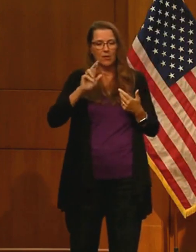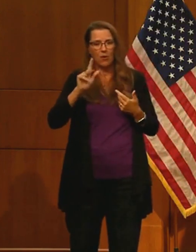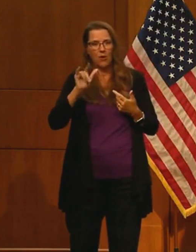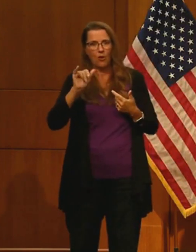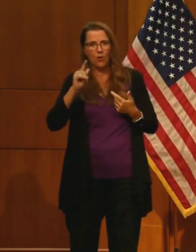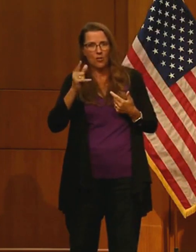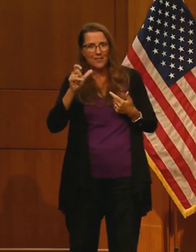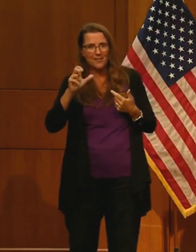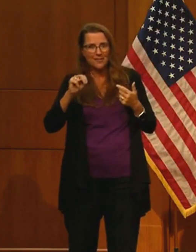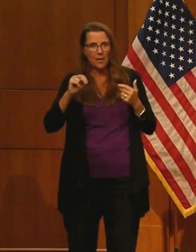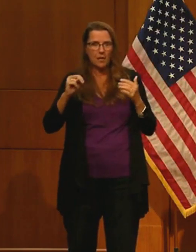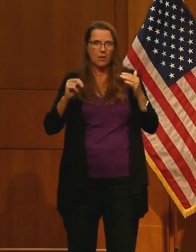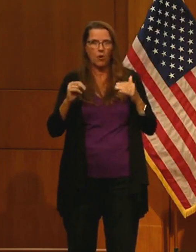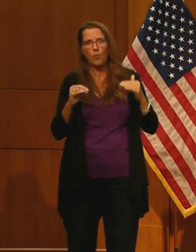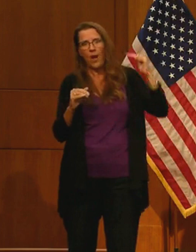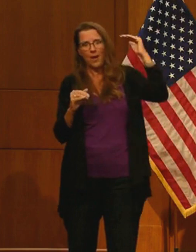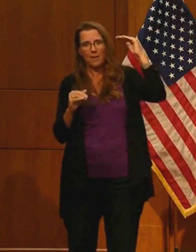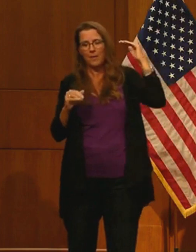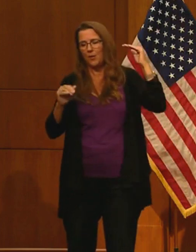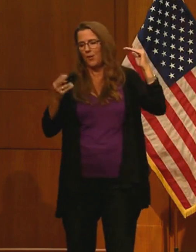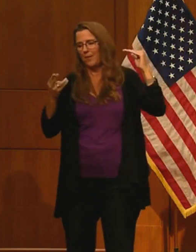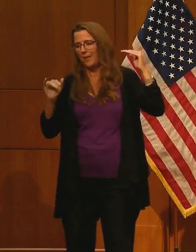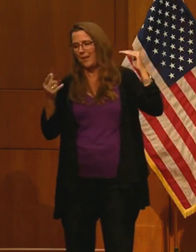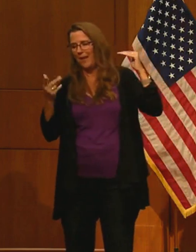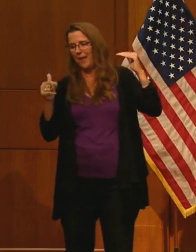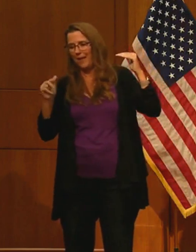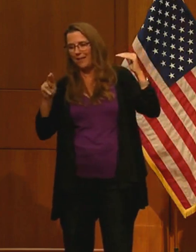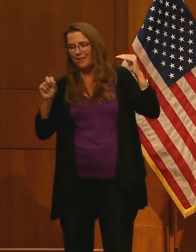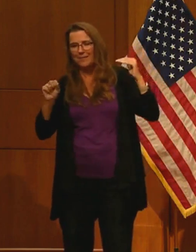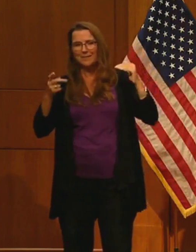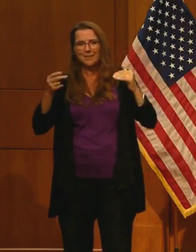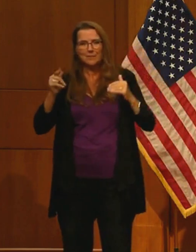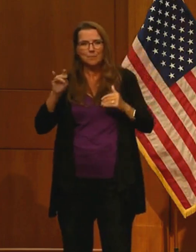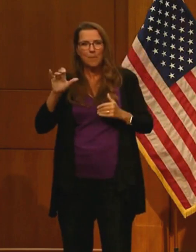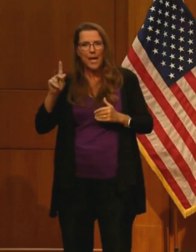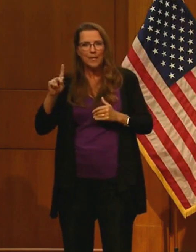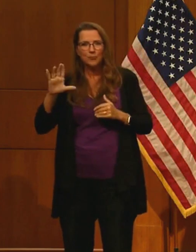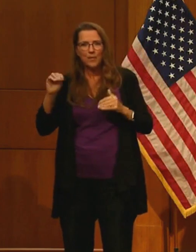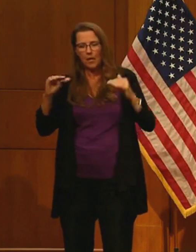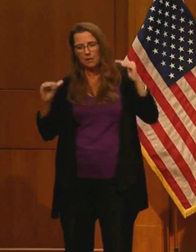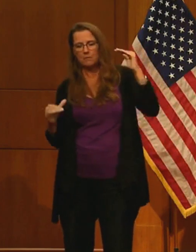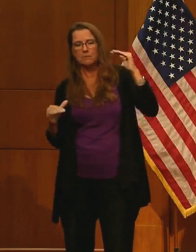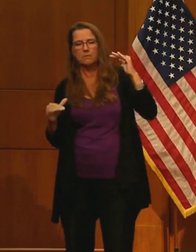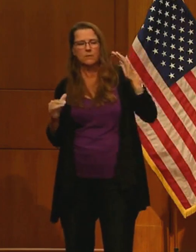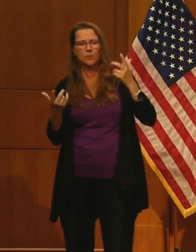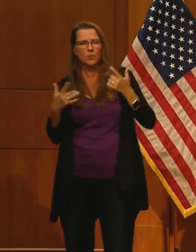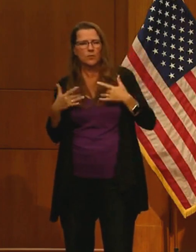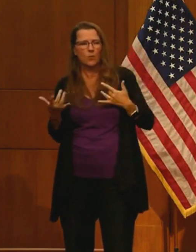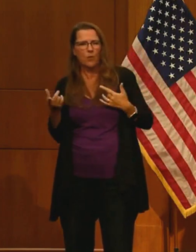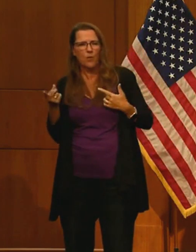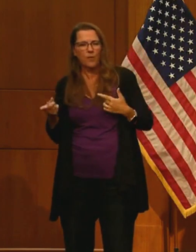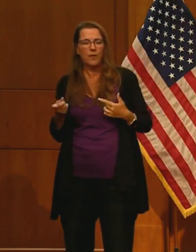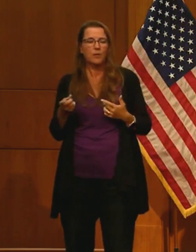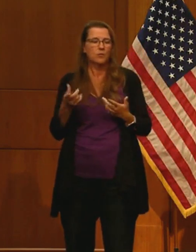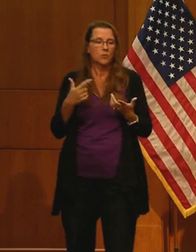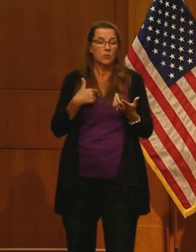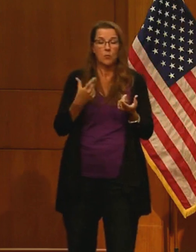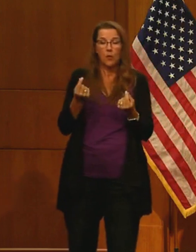the Highlands and Patrick County. What's going on there? And what I'd like to see is our community